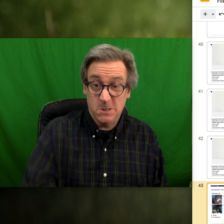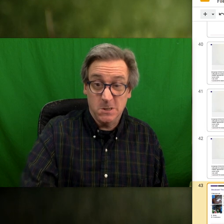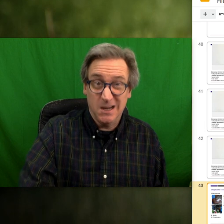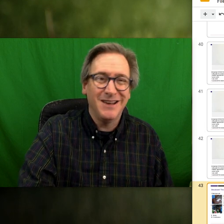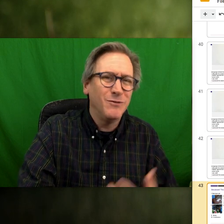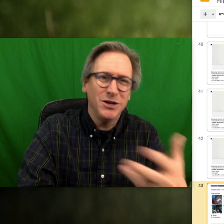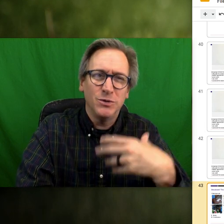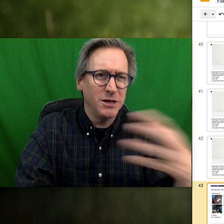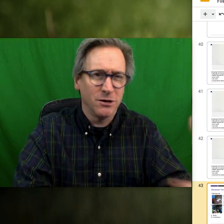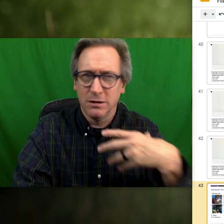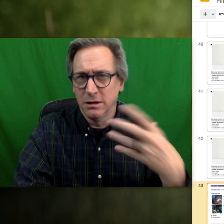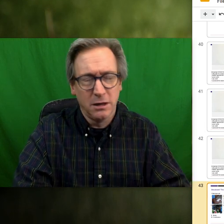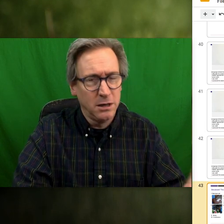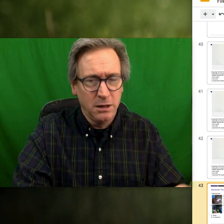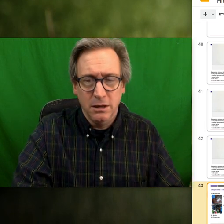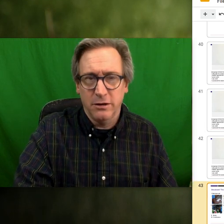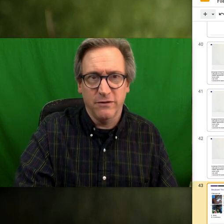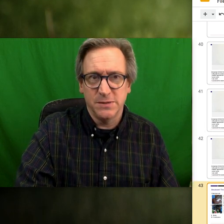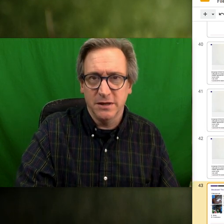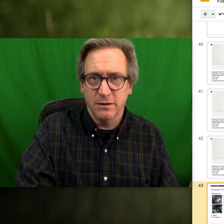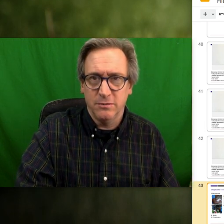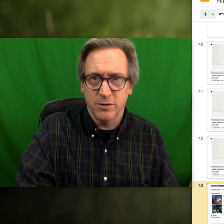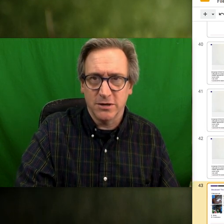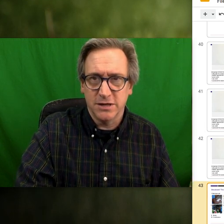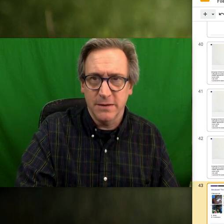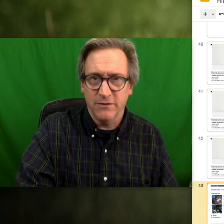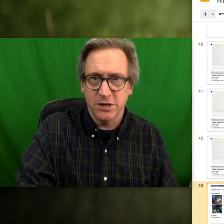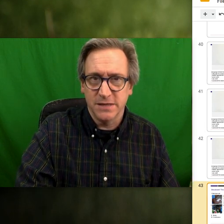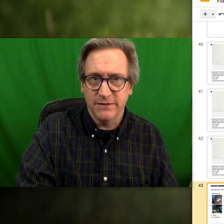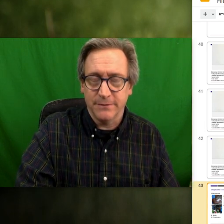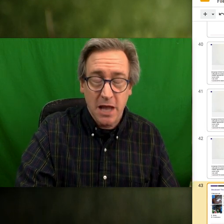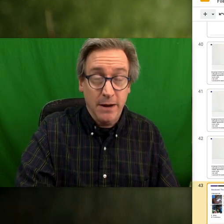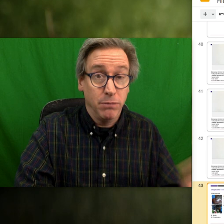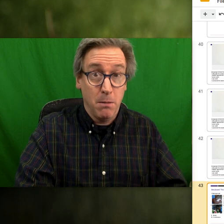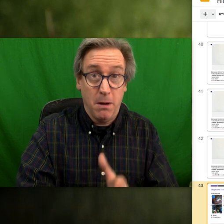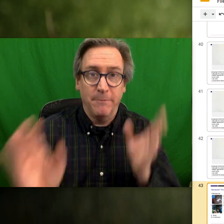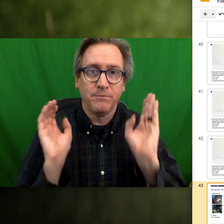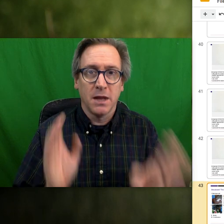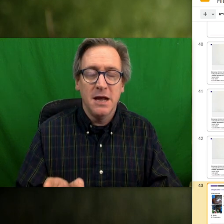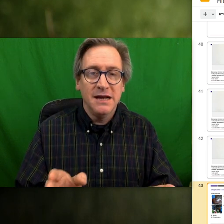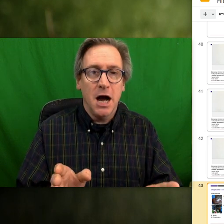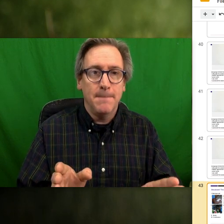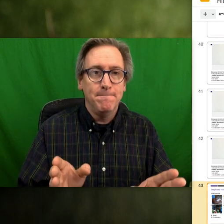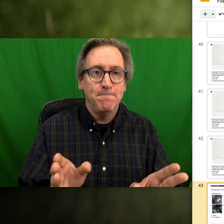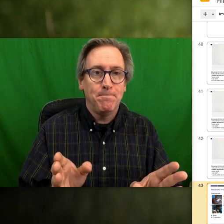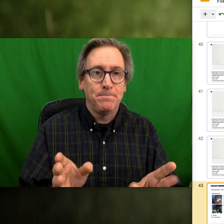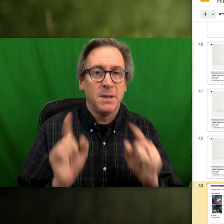that's when you do theater, they're very directors tend to be very specific. Anyway, blah, blah, blah, blah.